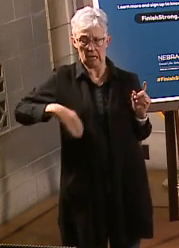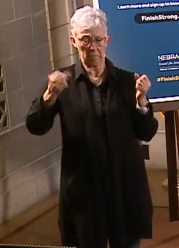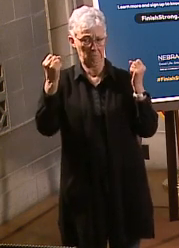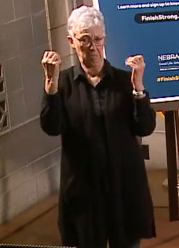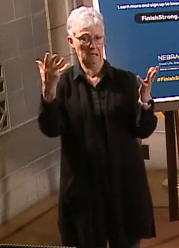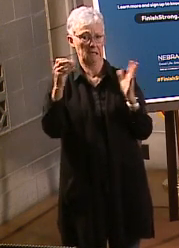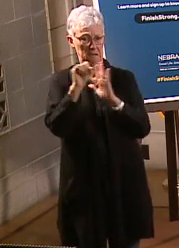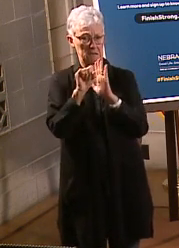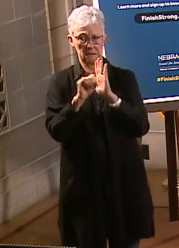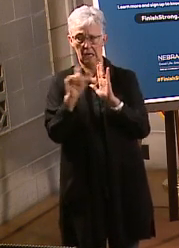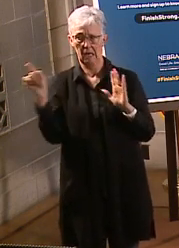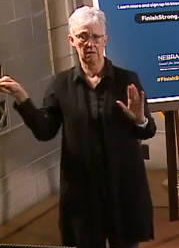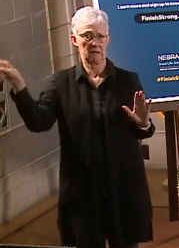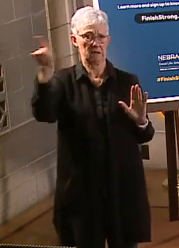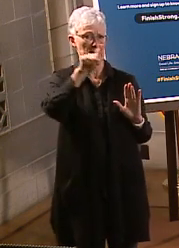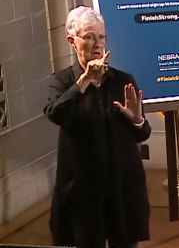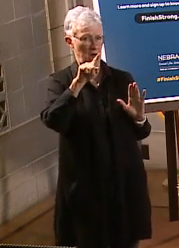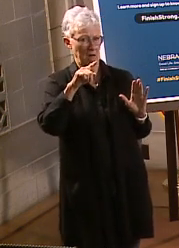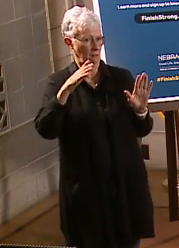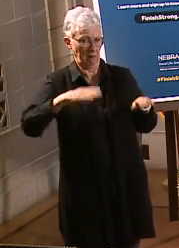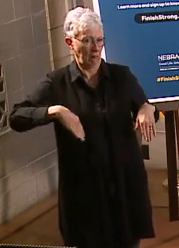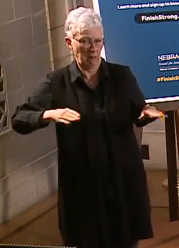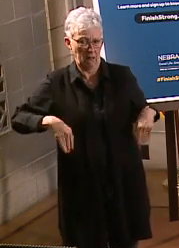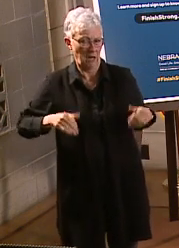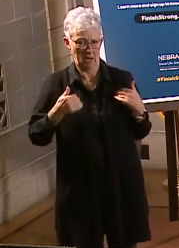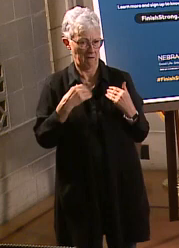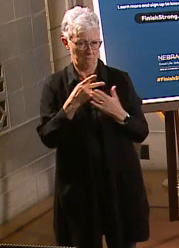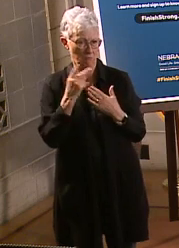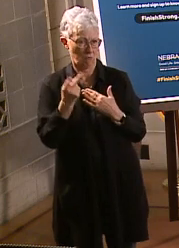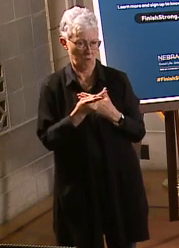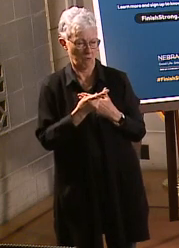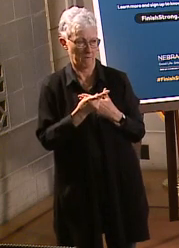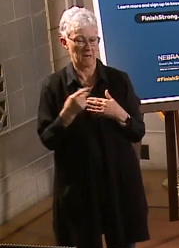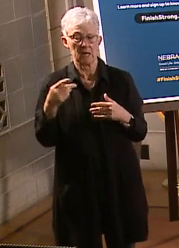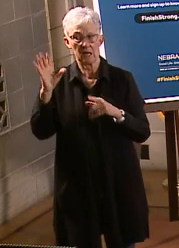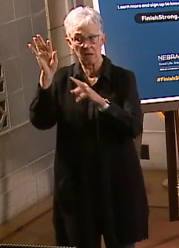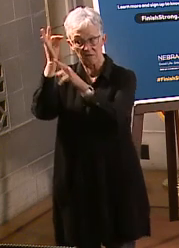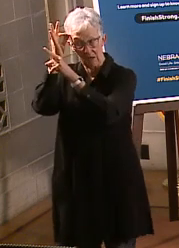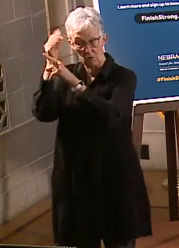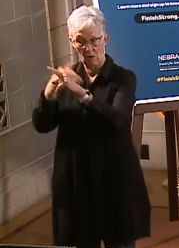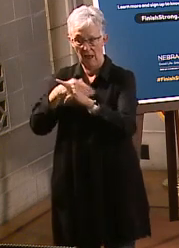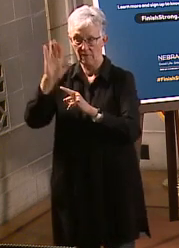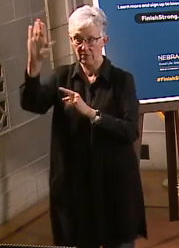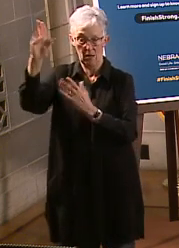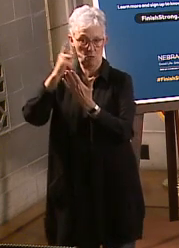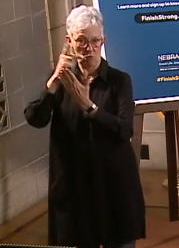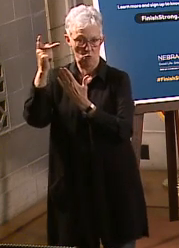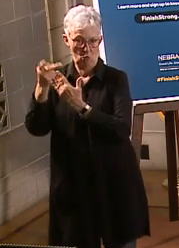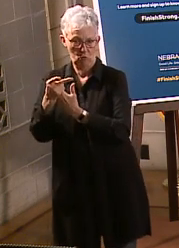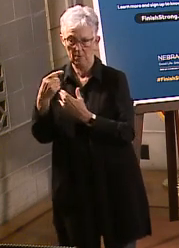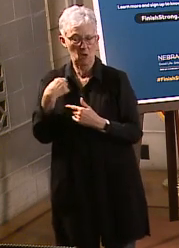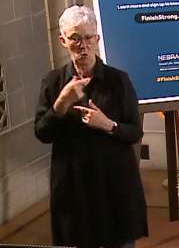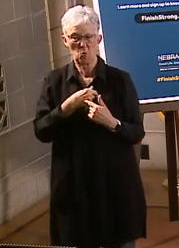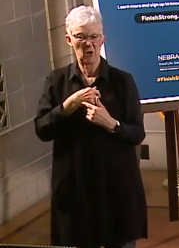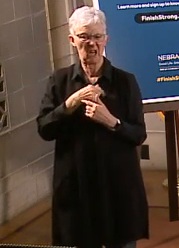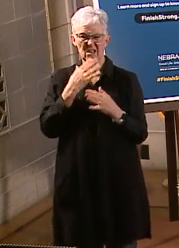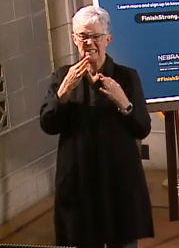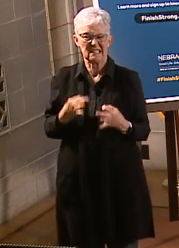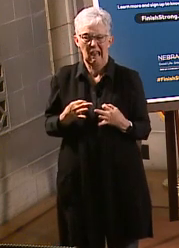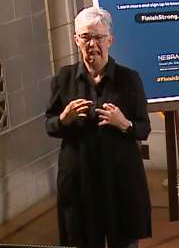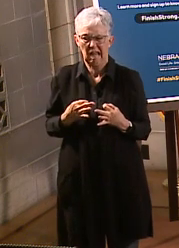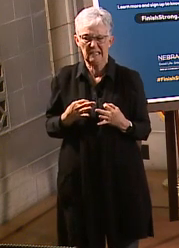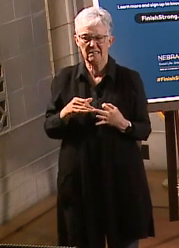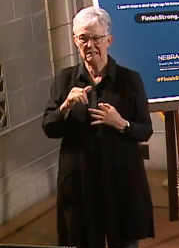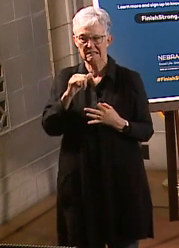their own system they were putting out there, which we chose not to adopt, and that's been a good thing because my understanding is the federal system has been very